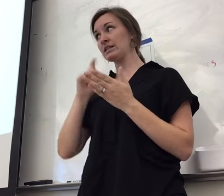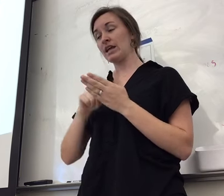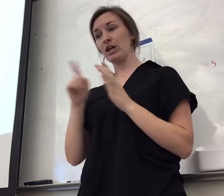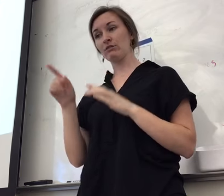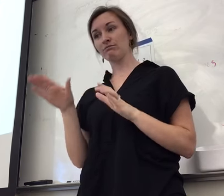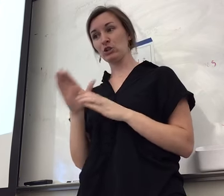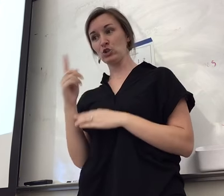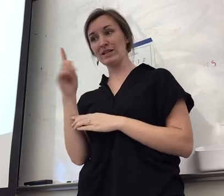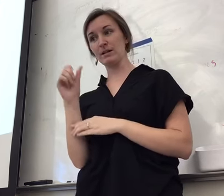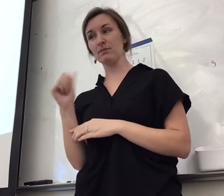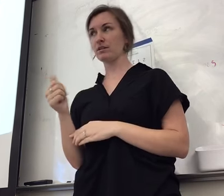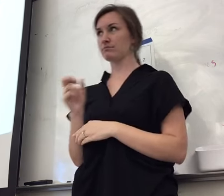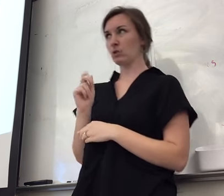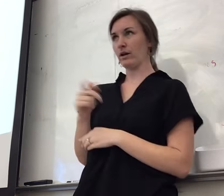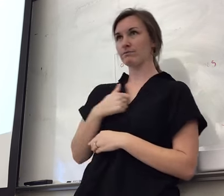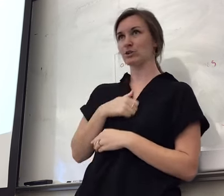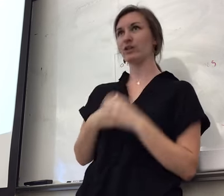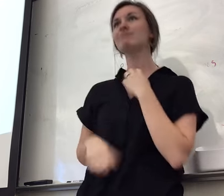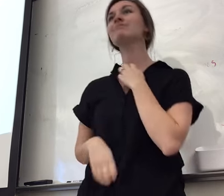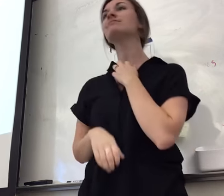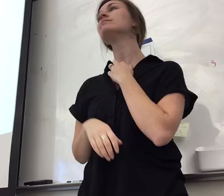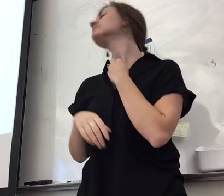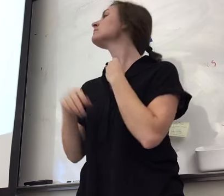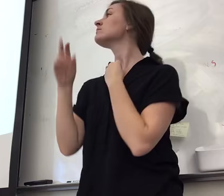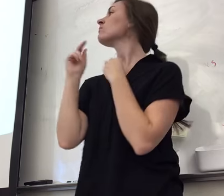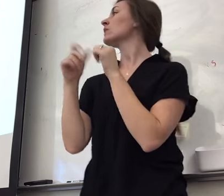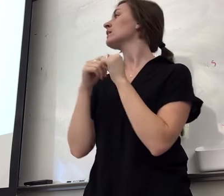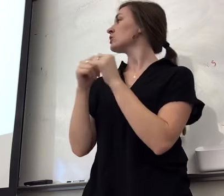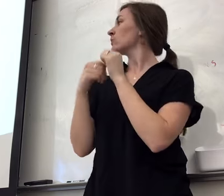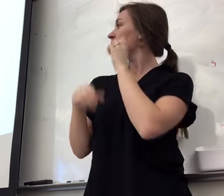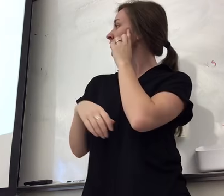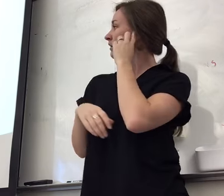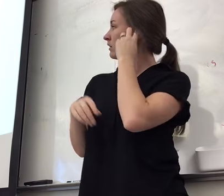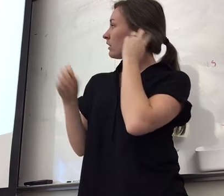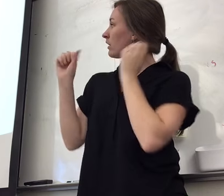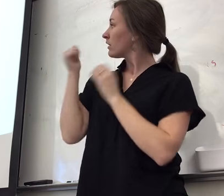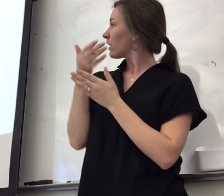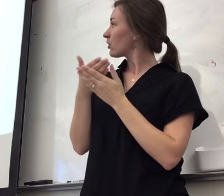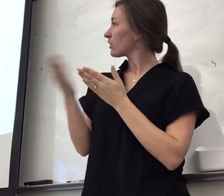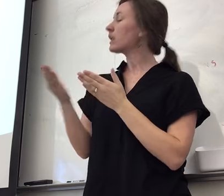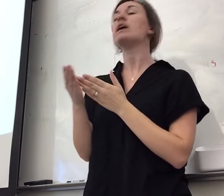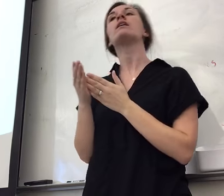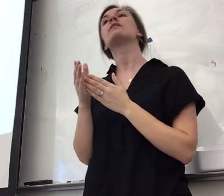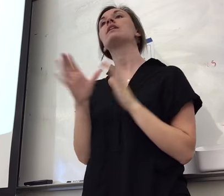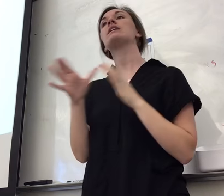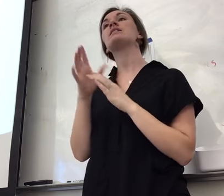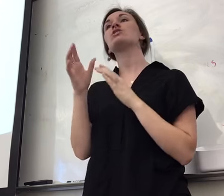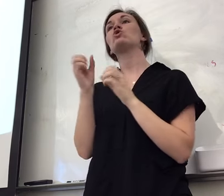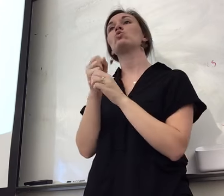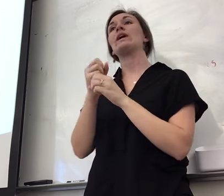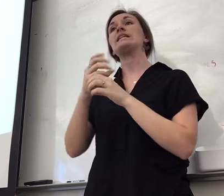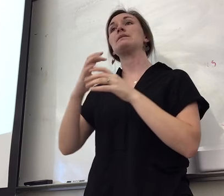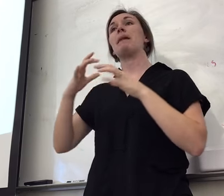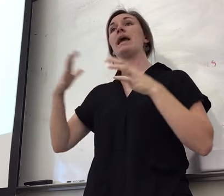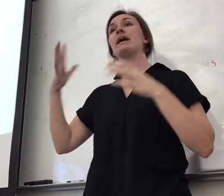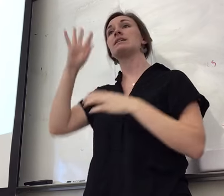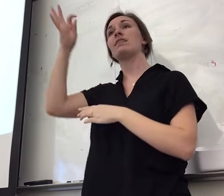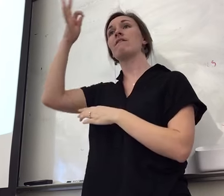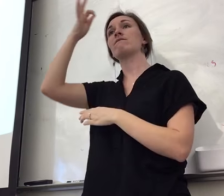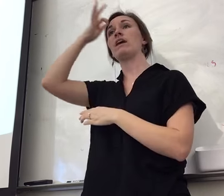drama. Okay. All right, anyways, continuing on. Also, another thing that they did to expand the federal government is he did create the post office.